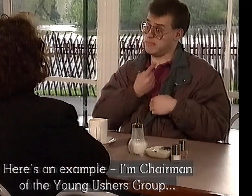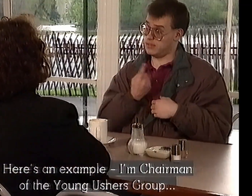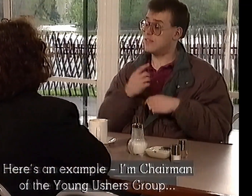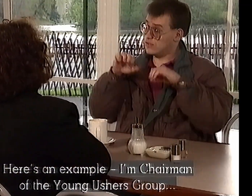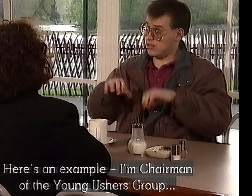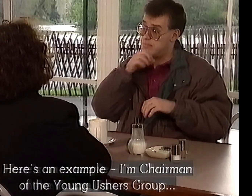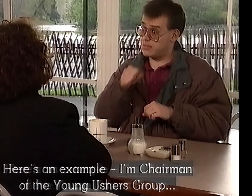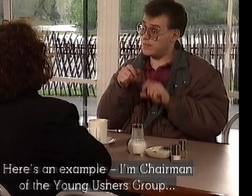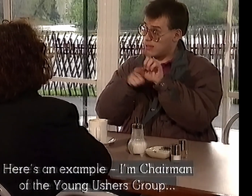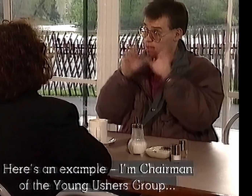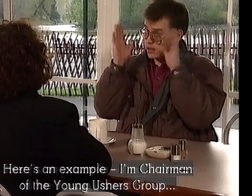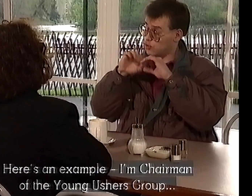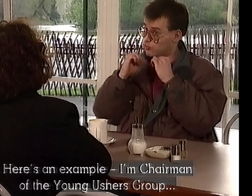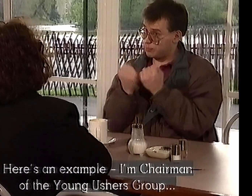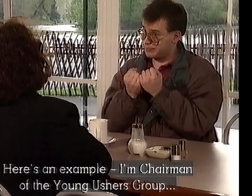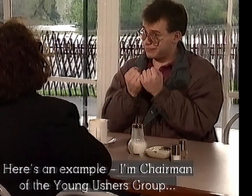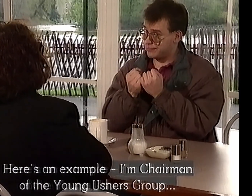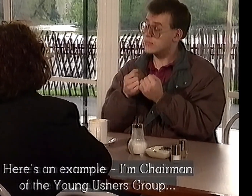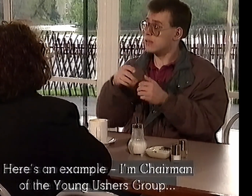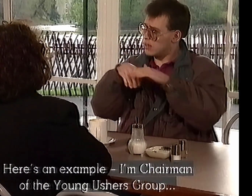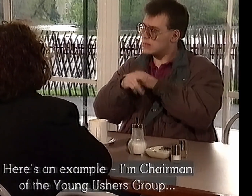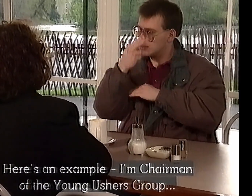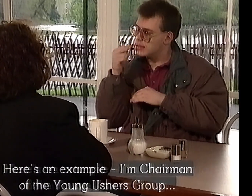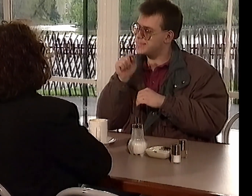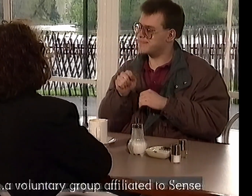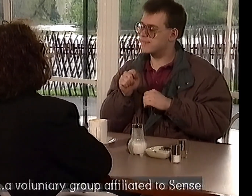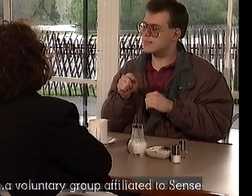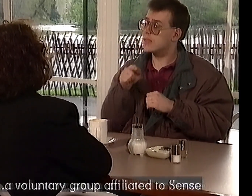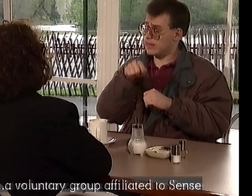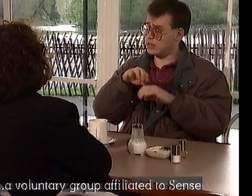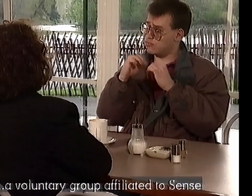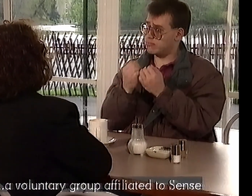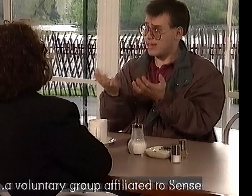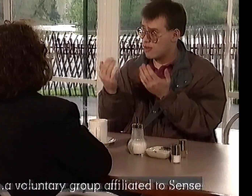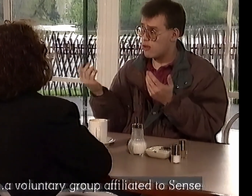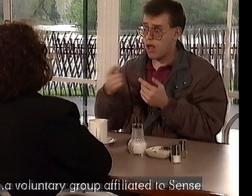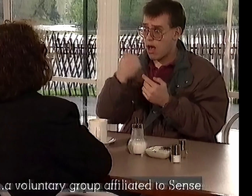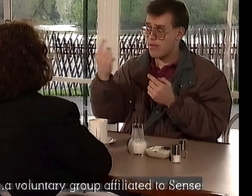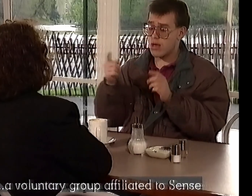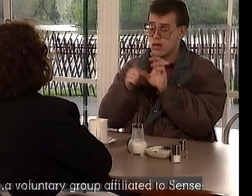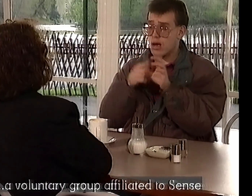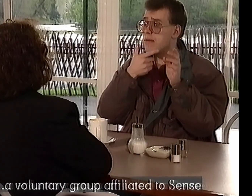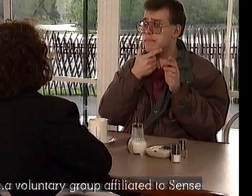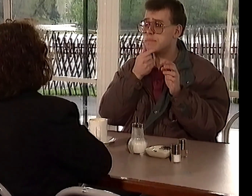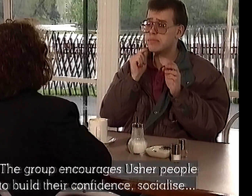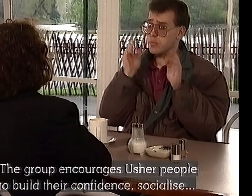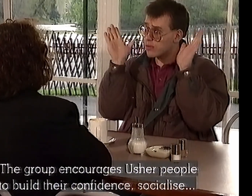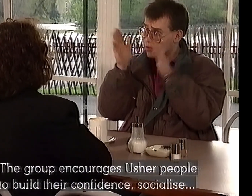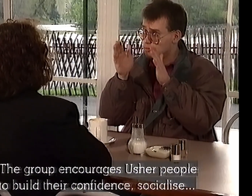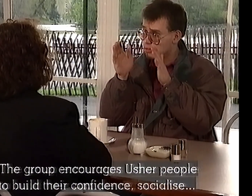Well, here's an example. I'm chairman of the Young Ushers Group, which is a voluntary group affiliated to Sense. The group encourages other